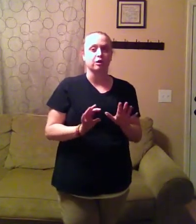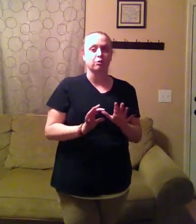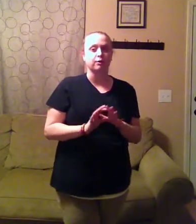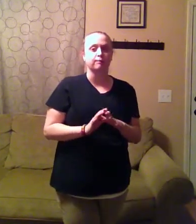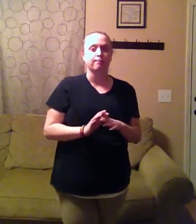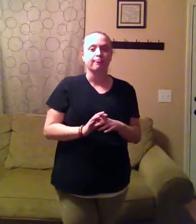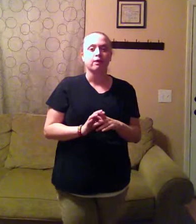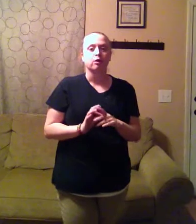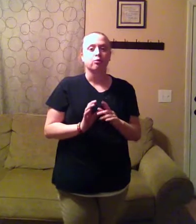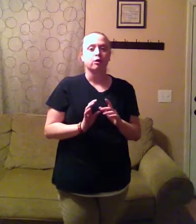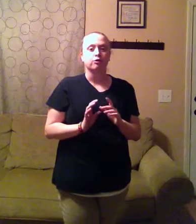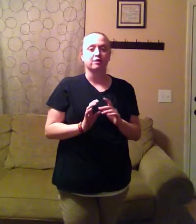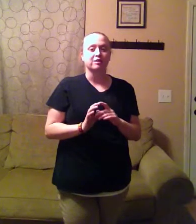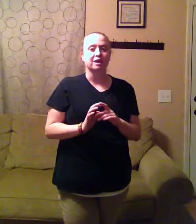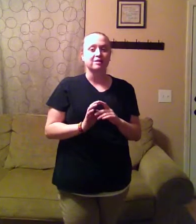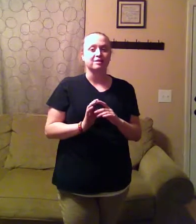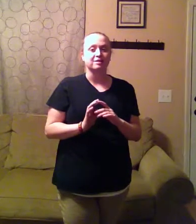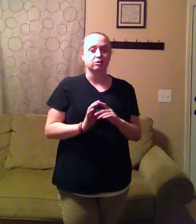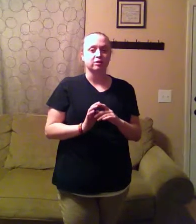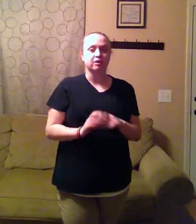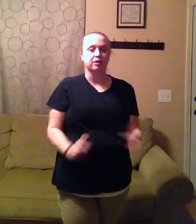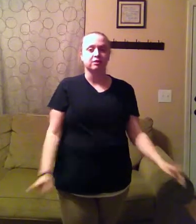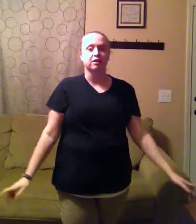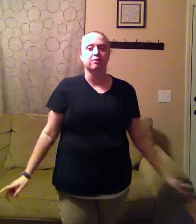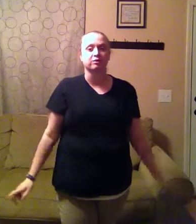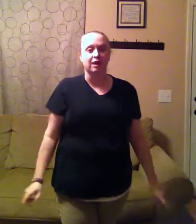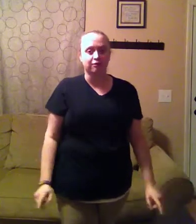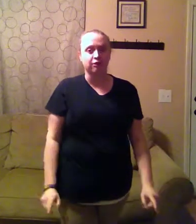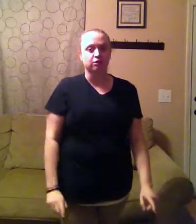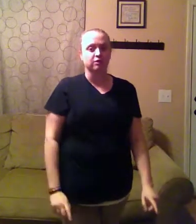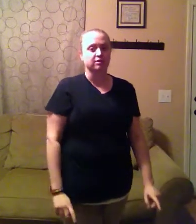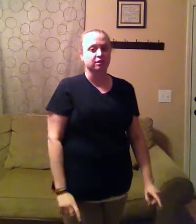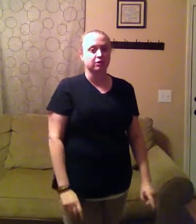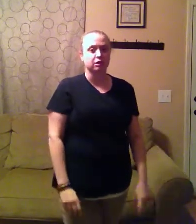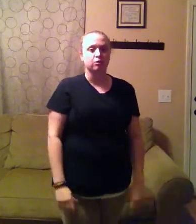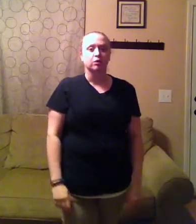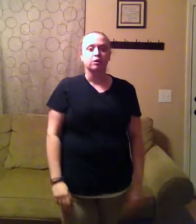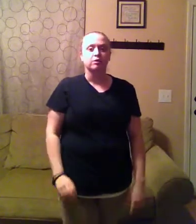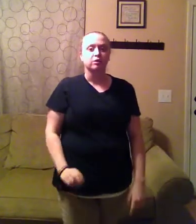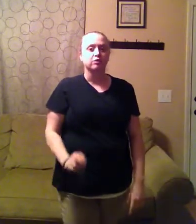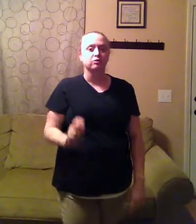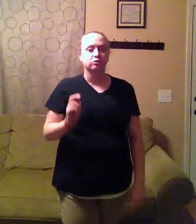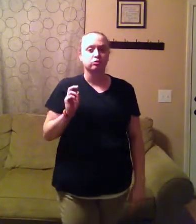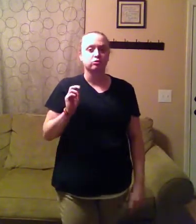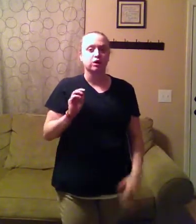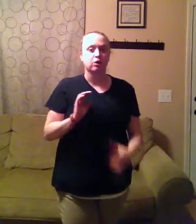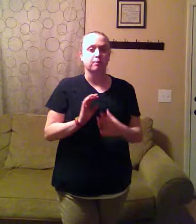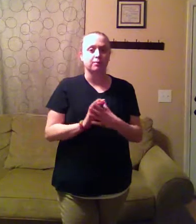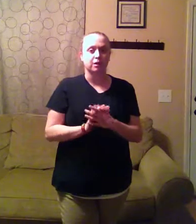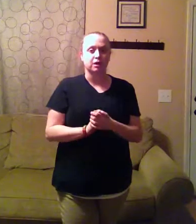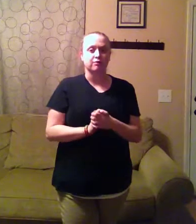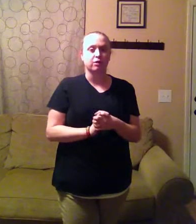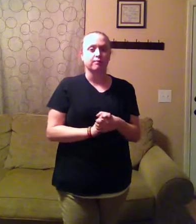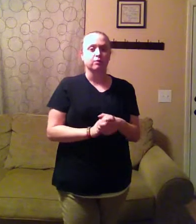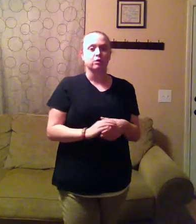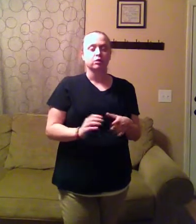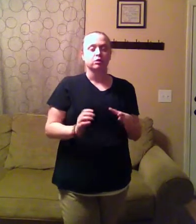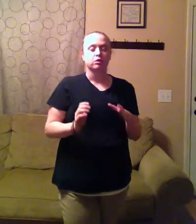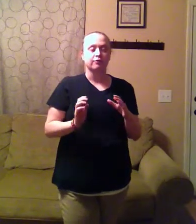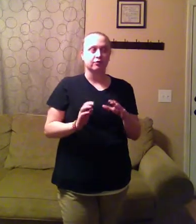anyone. While there isn't a single technique that covers every learning scenario, these two should help in many of them. The first